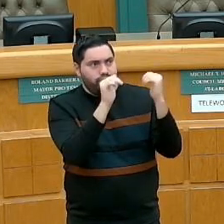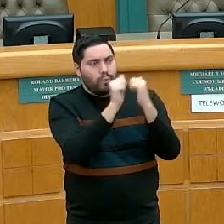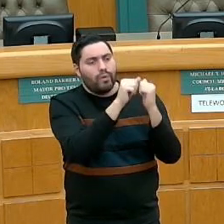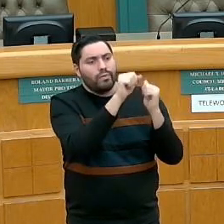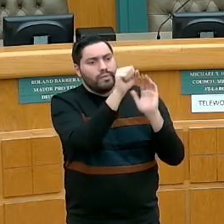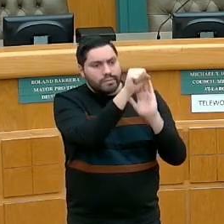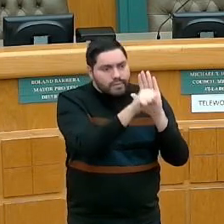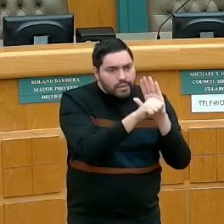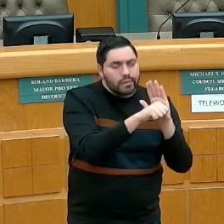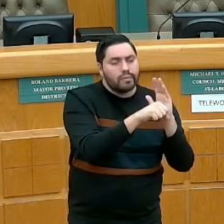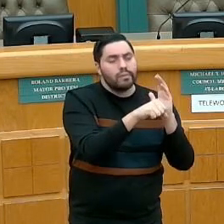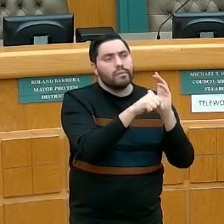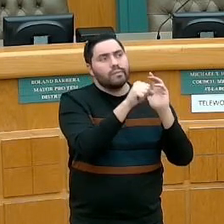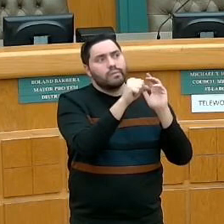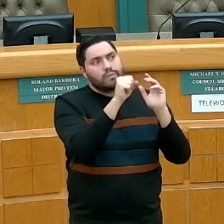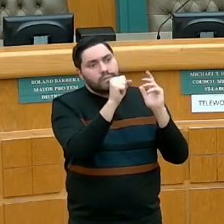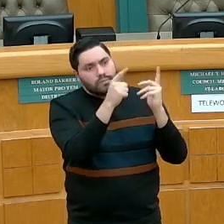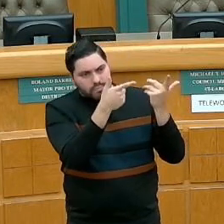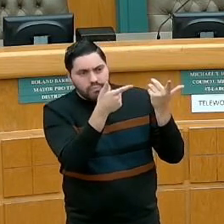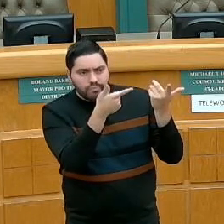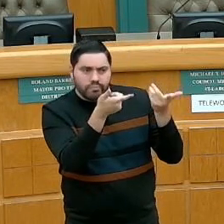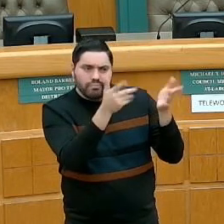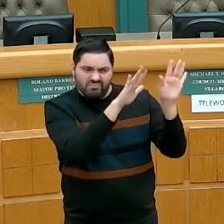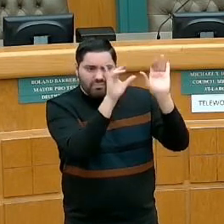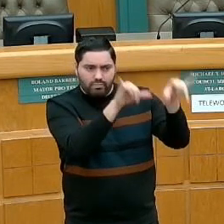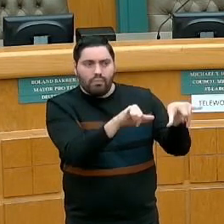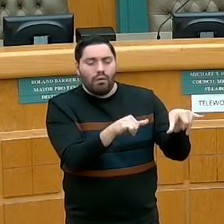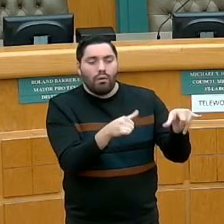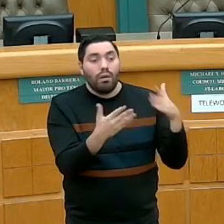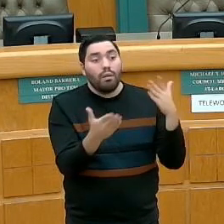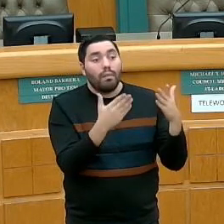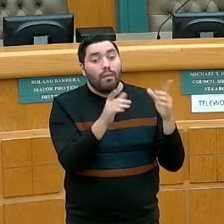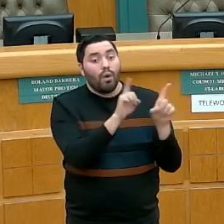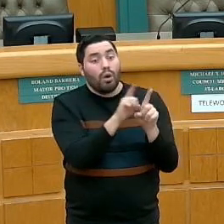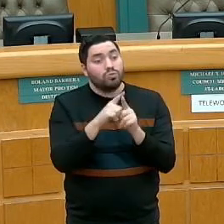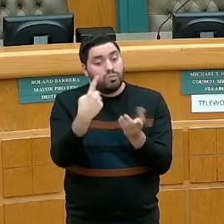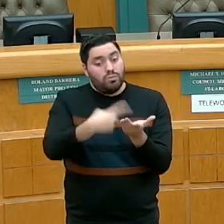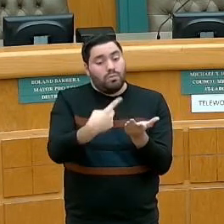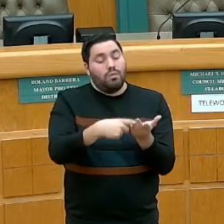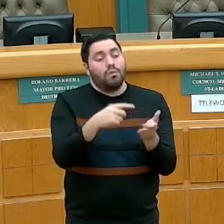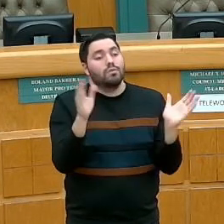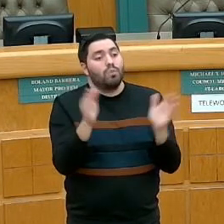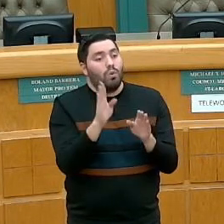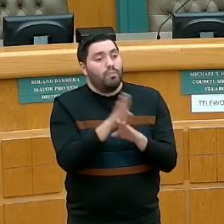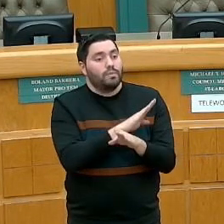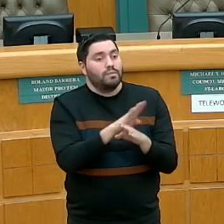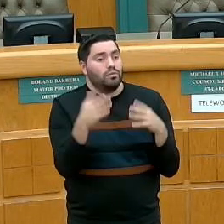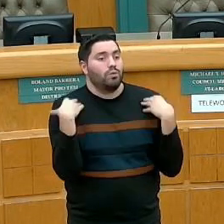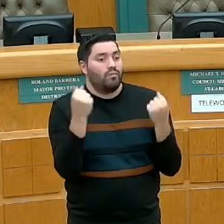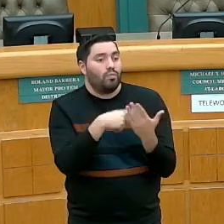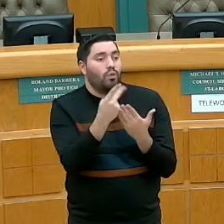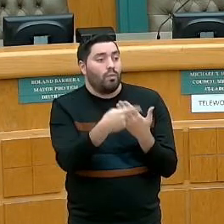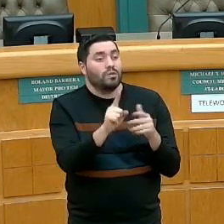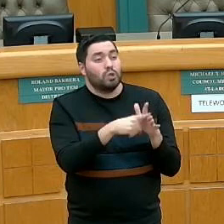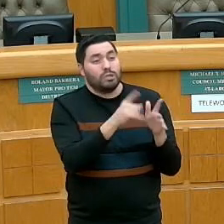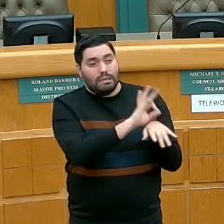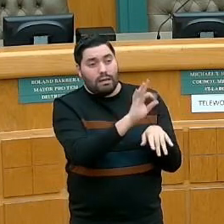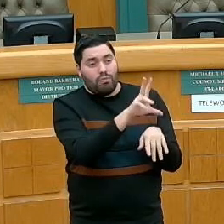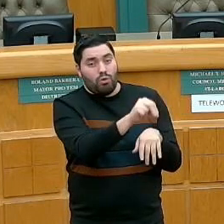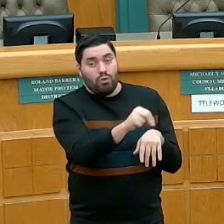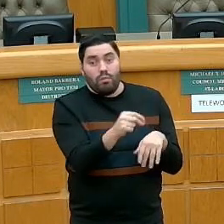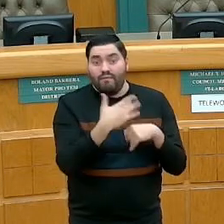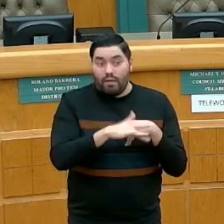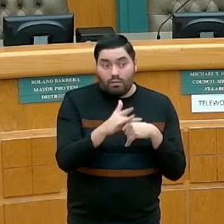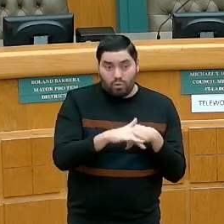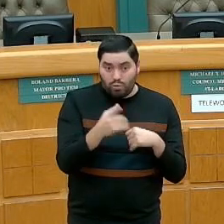the county. And then we'll also consider that small business recovery program. So that starts at 9:30 tomorrow. So with that, I'm available for any